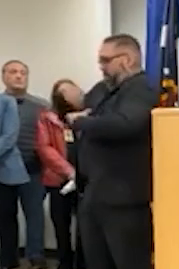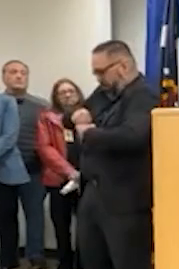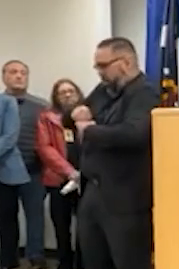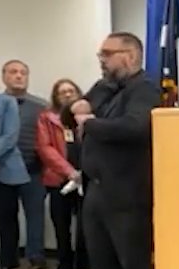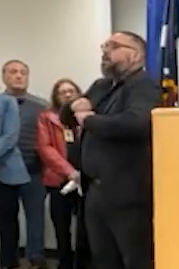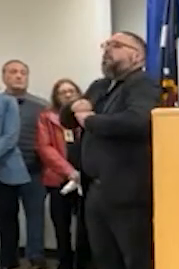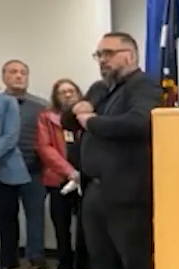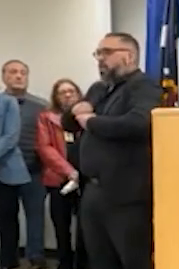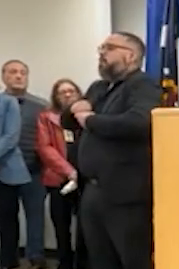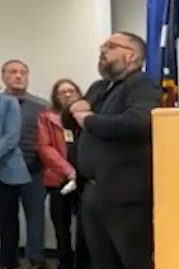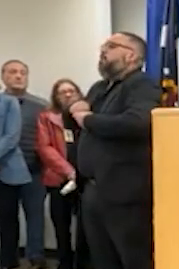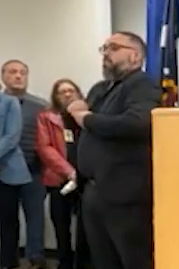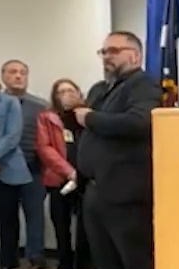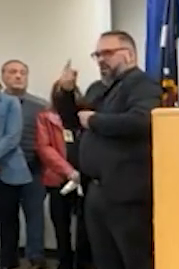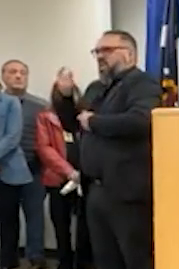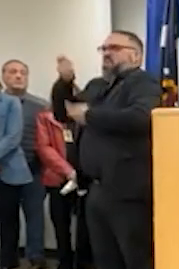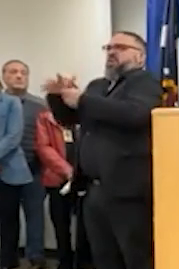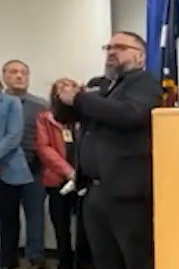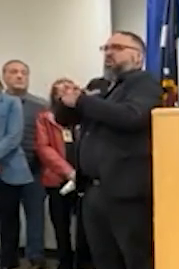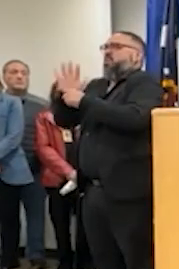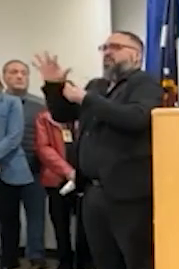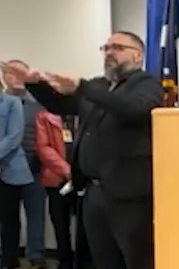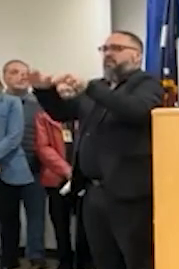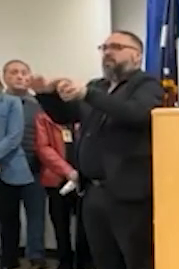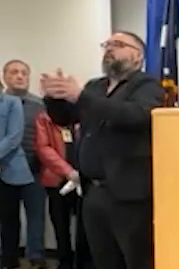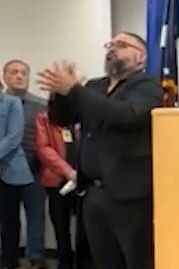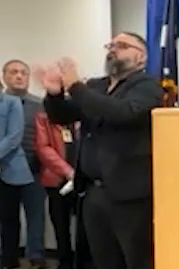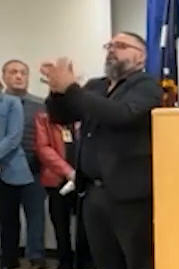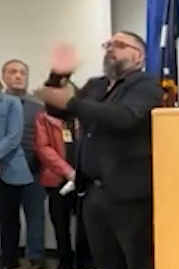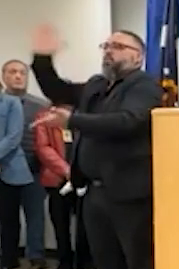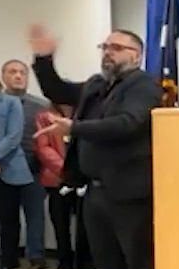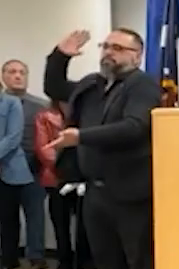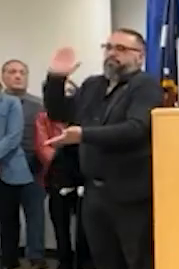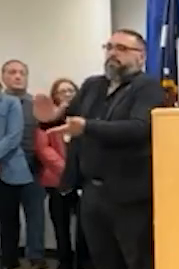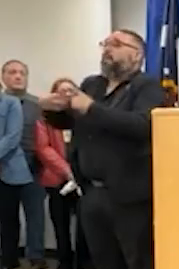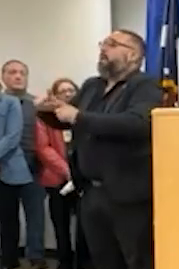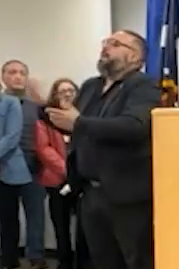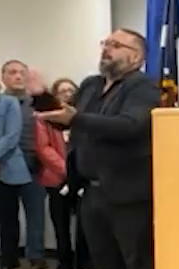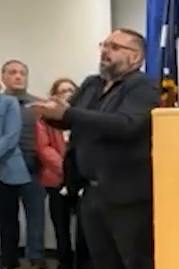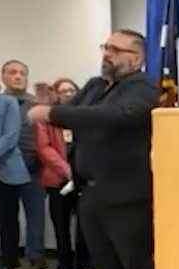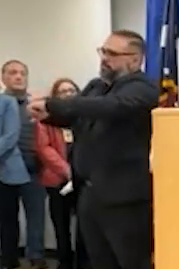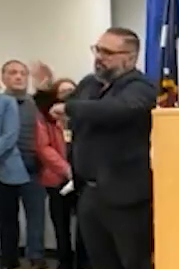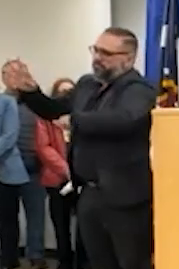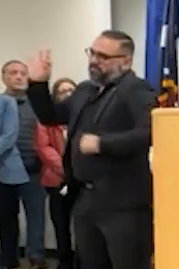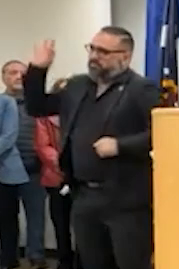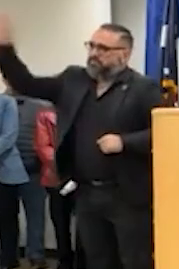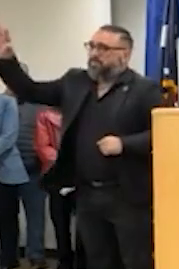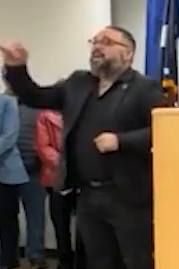those areas are going to freeze over, we're going to cut the traffic. But the advice is, if you don't need to be on the road, stay